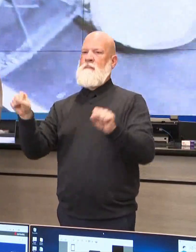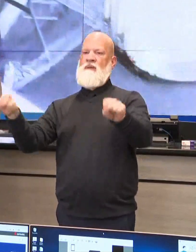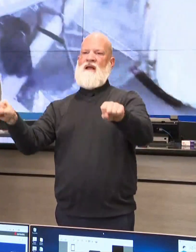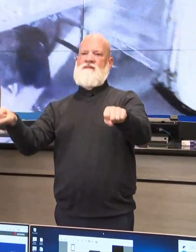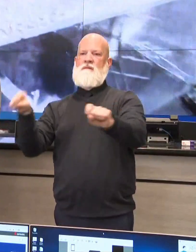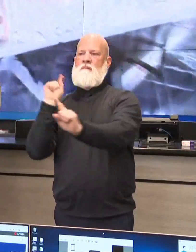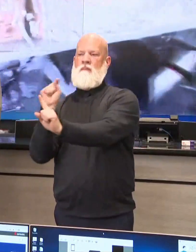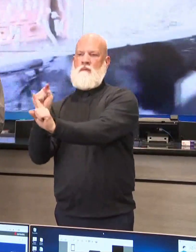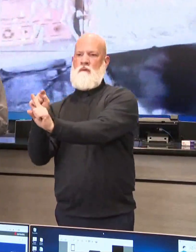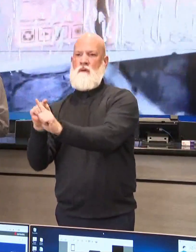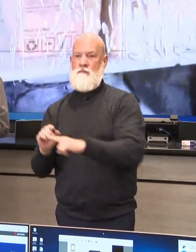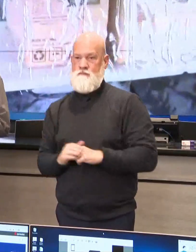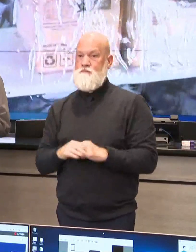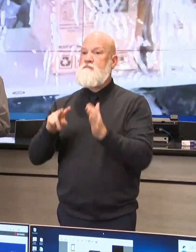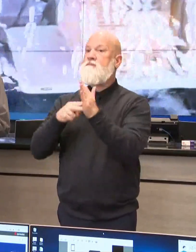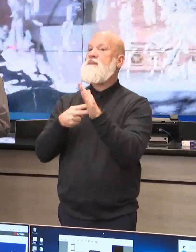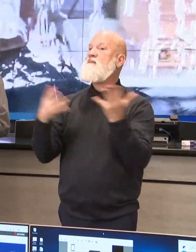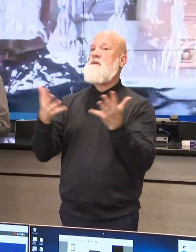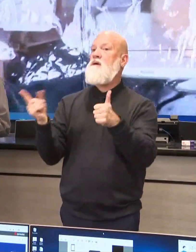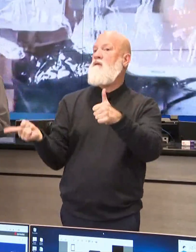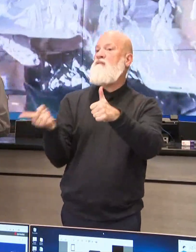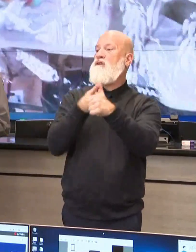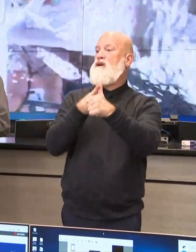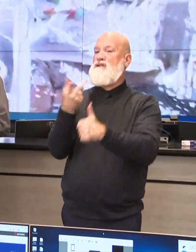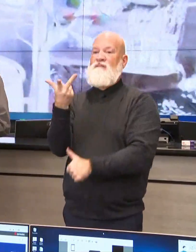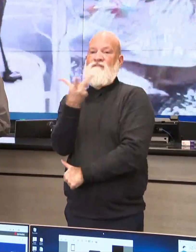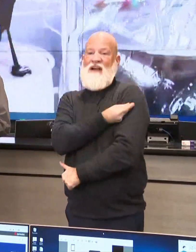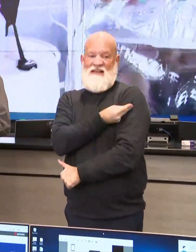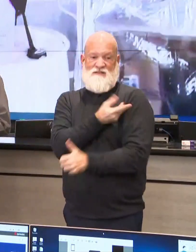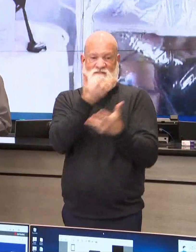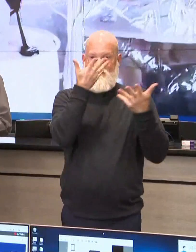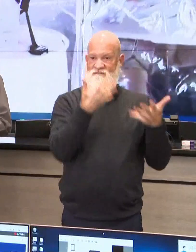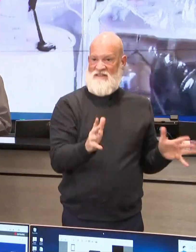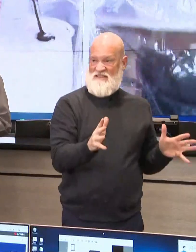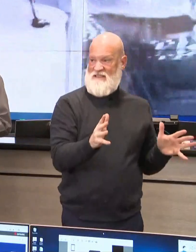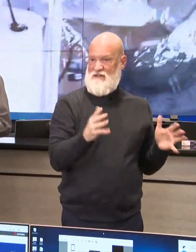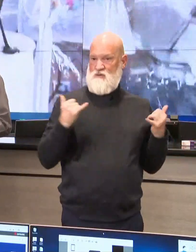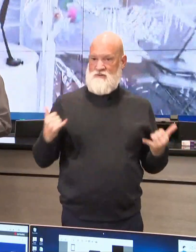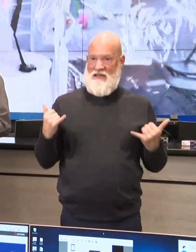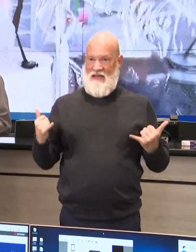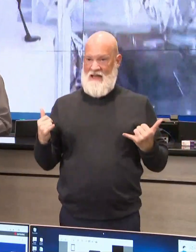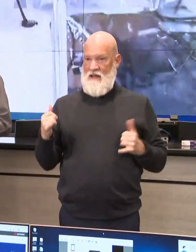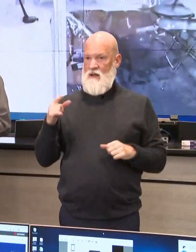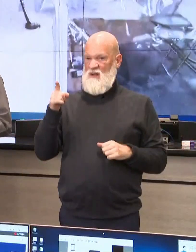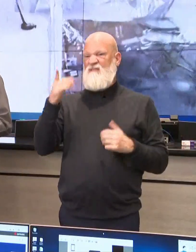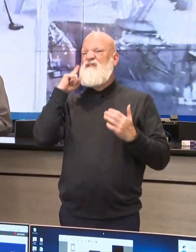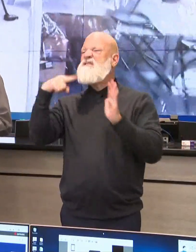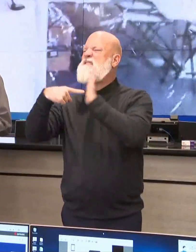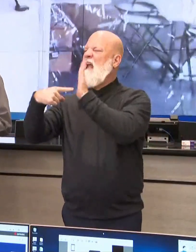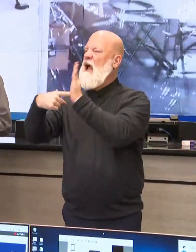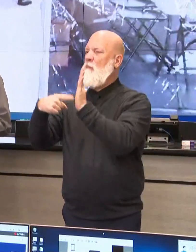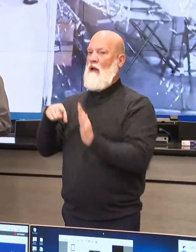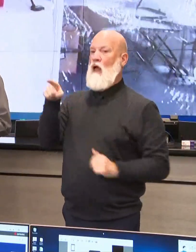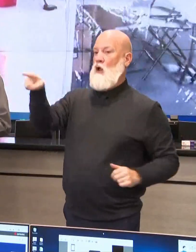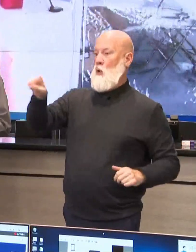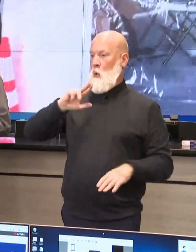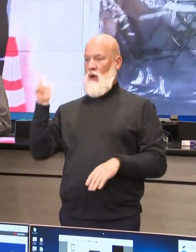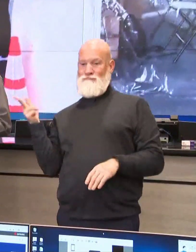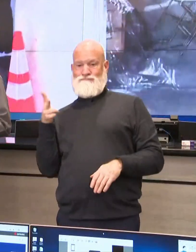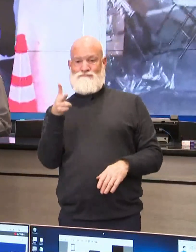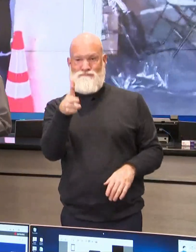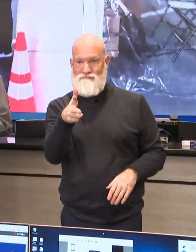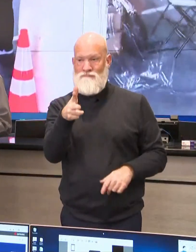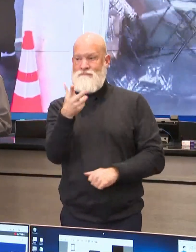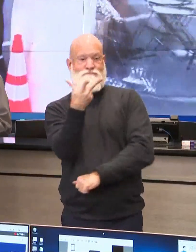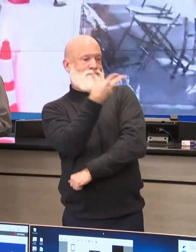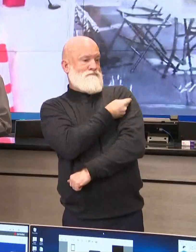your first vaccine today, when you pull into the recovery area, essentially where you'll be watched and made sure